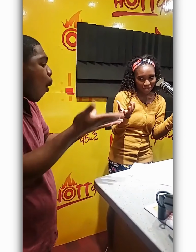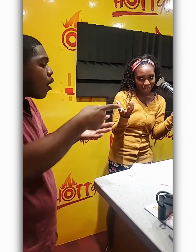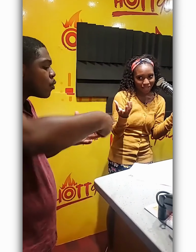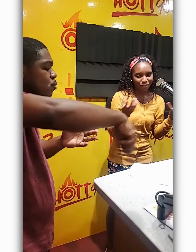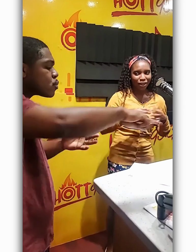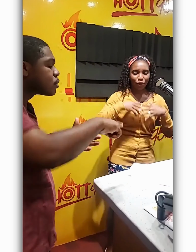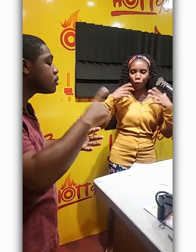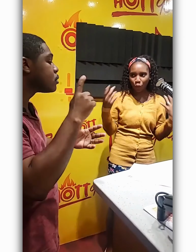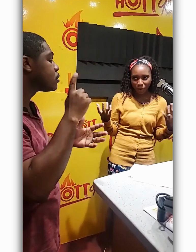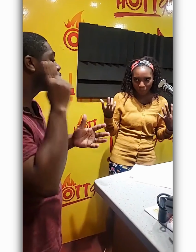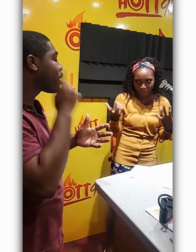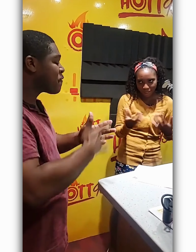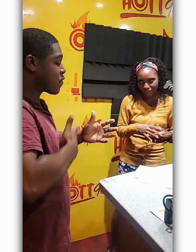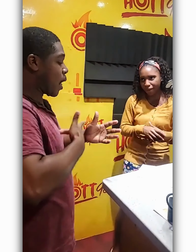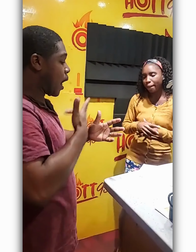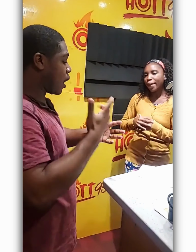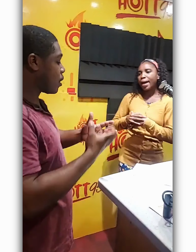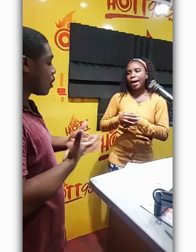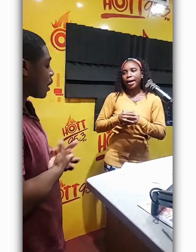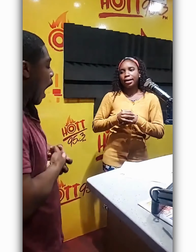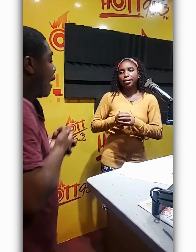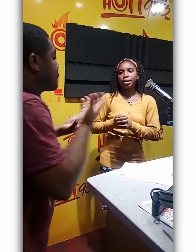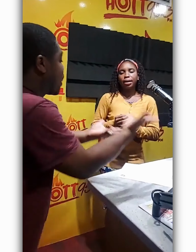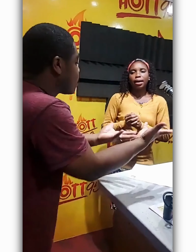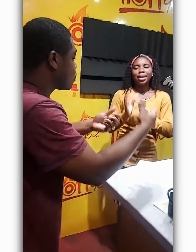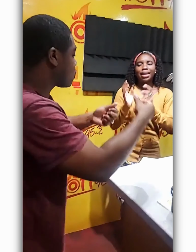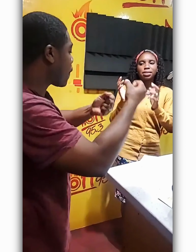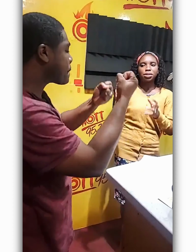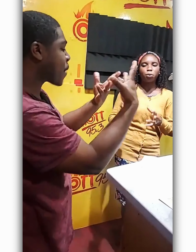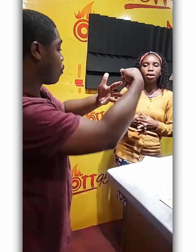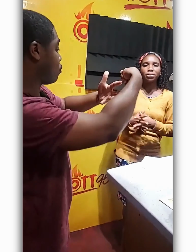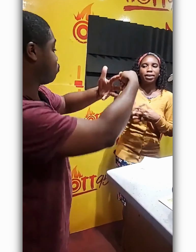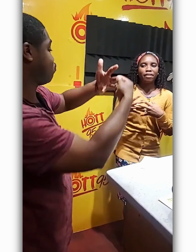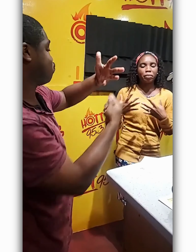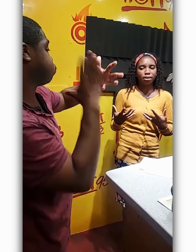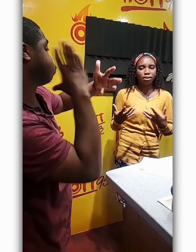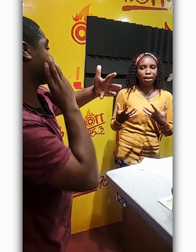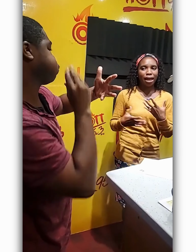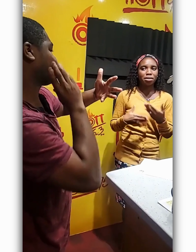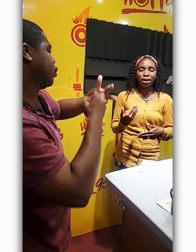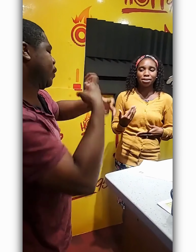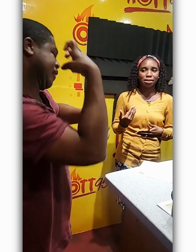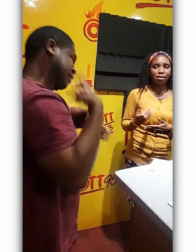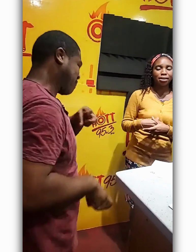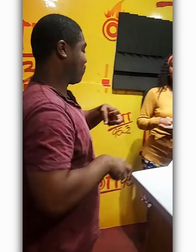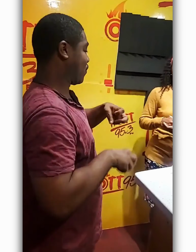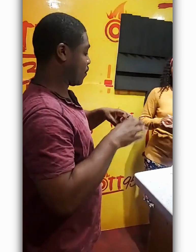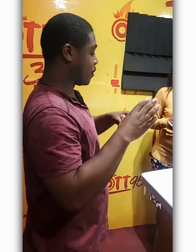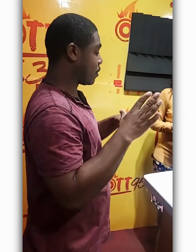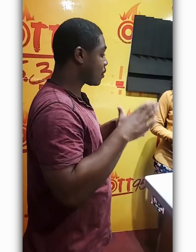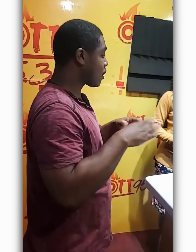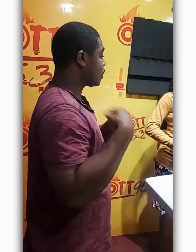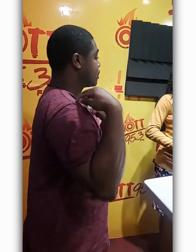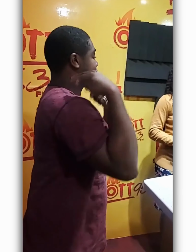eye and an open mind, and listen to what the deaf person expresses. They may have a lot of